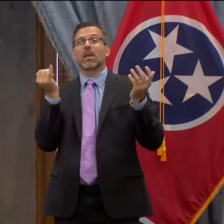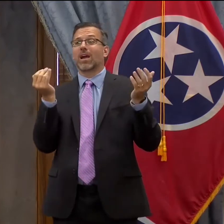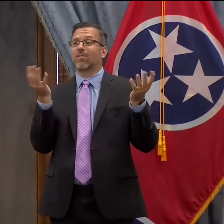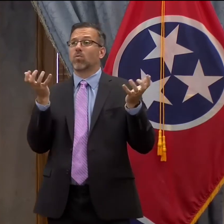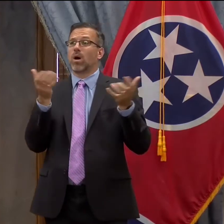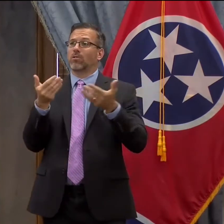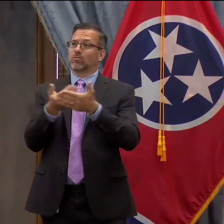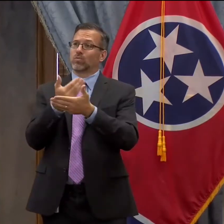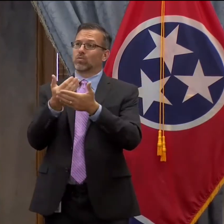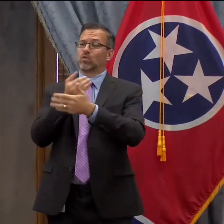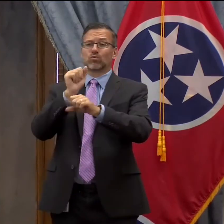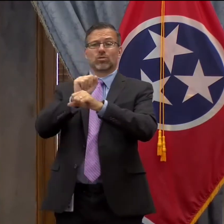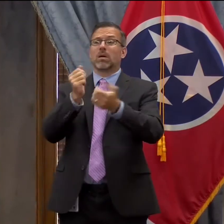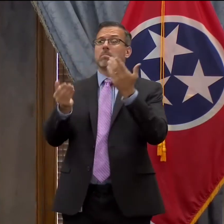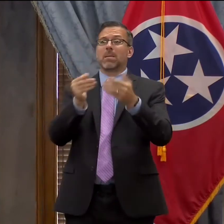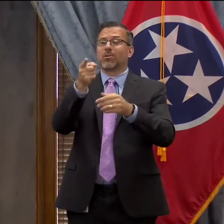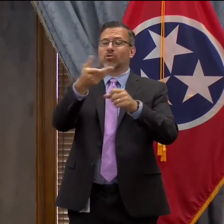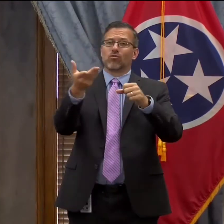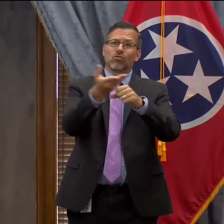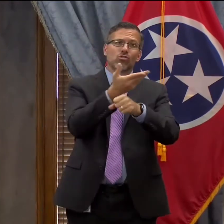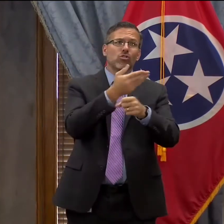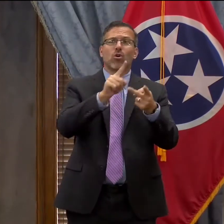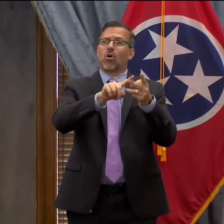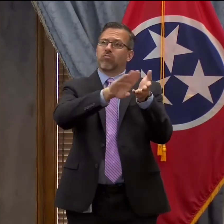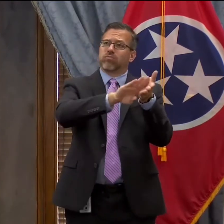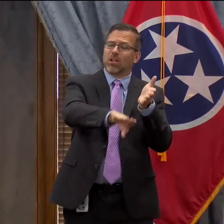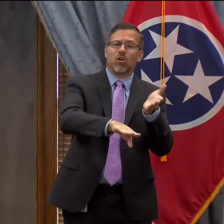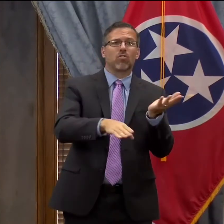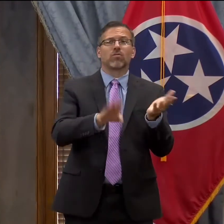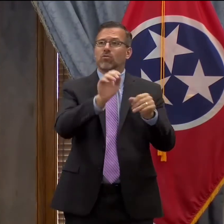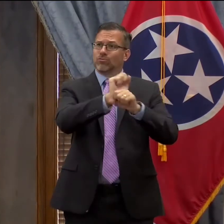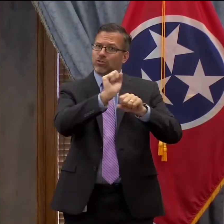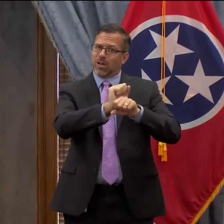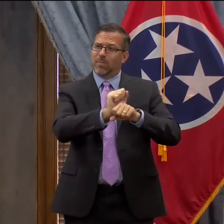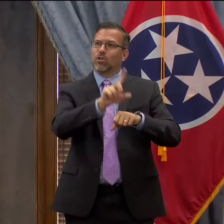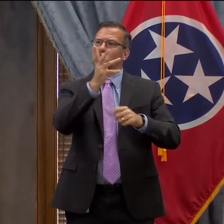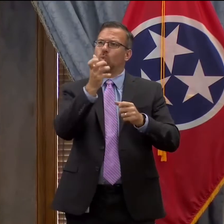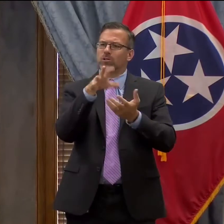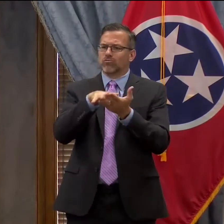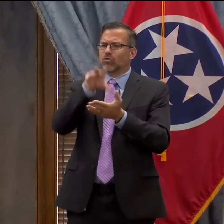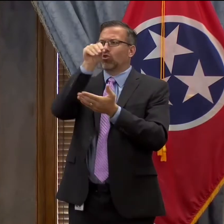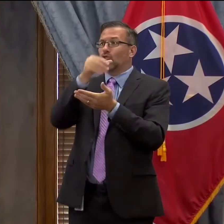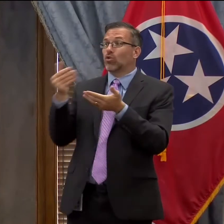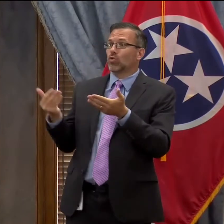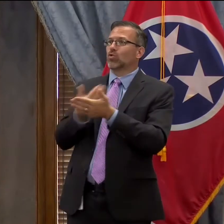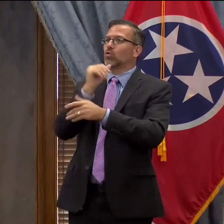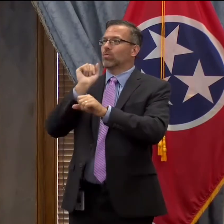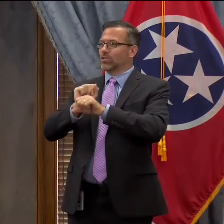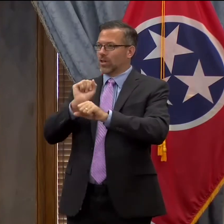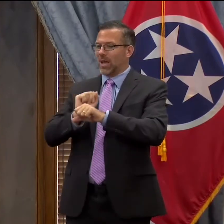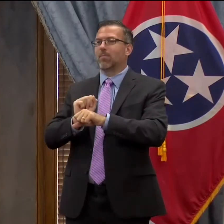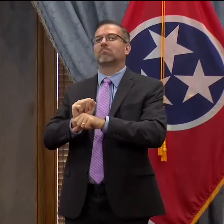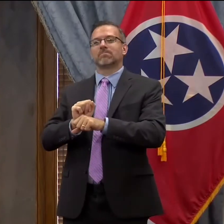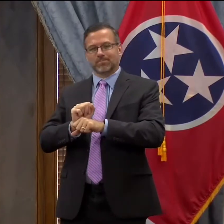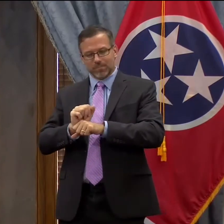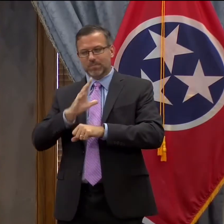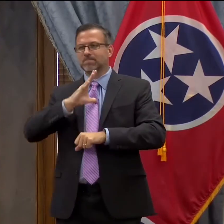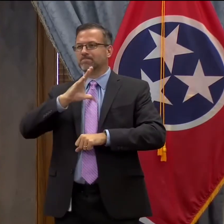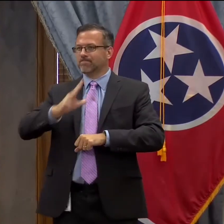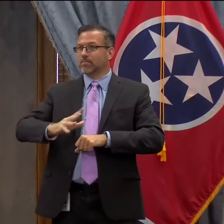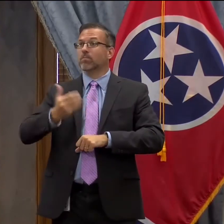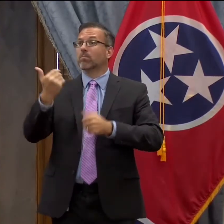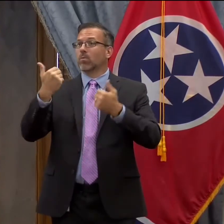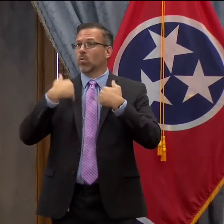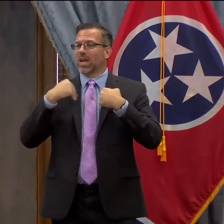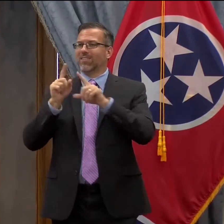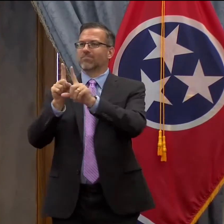a career change for them and new skills are needed. We are very encouraged by the number of apprenticeship